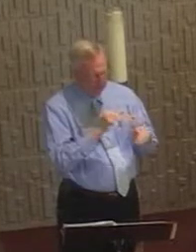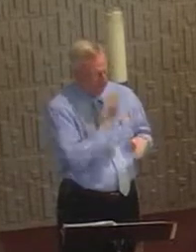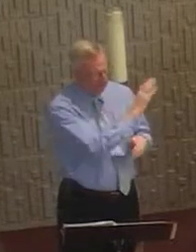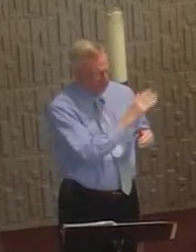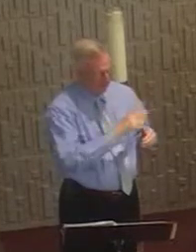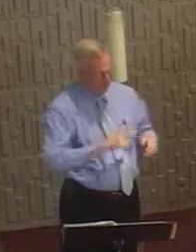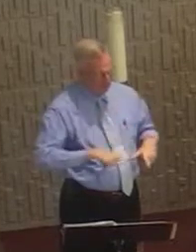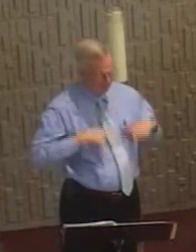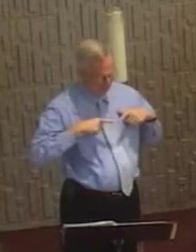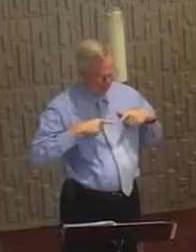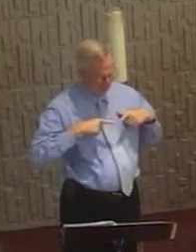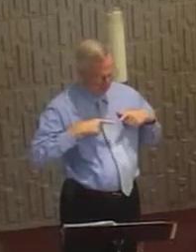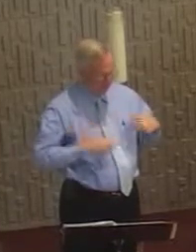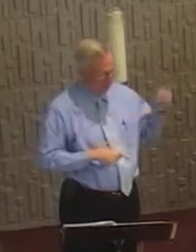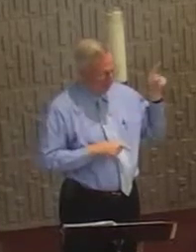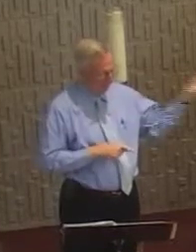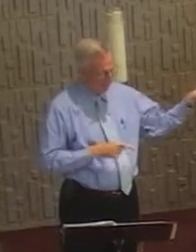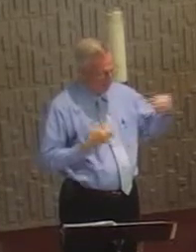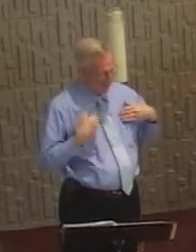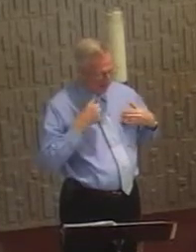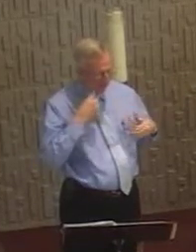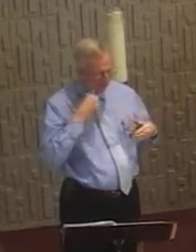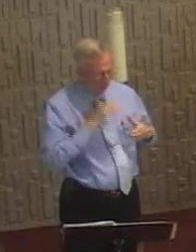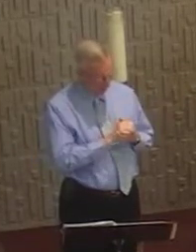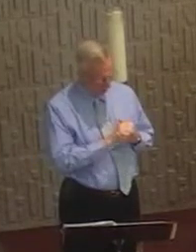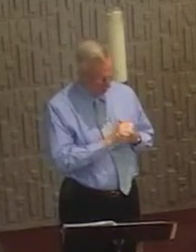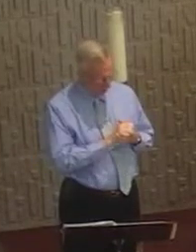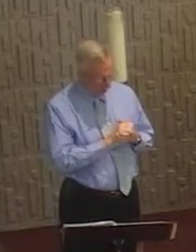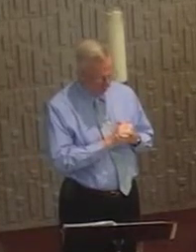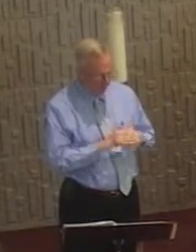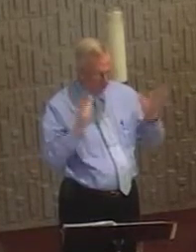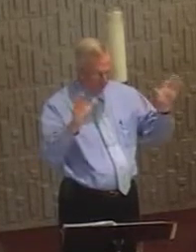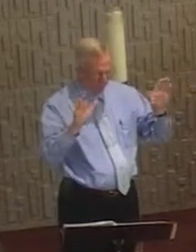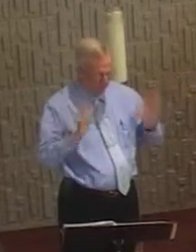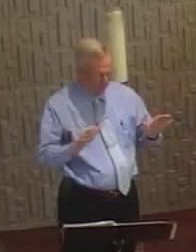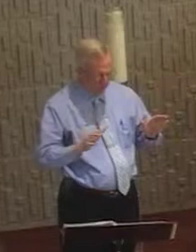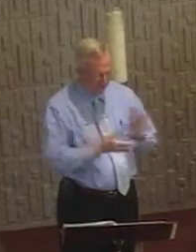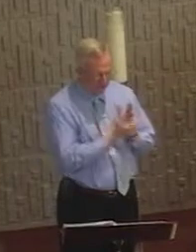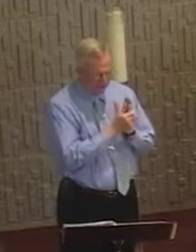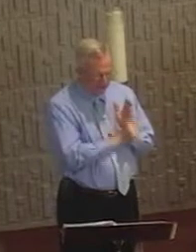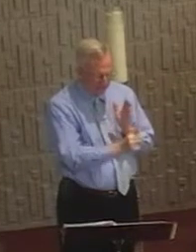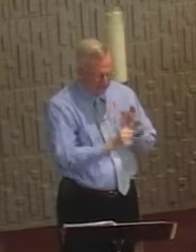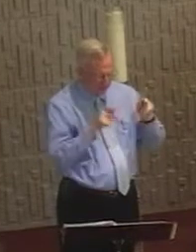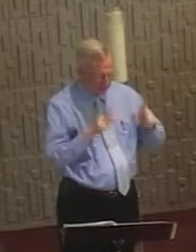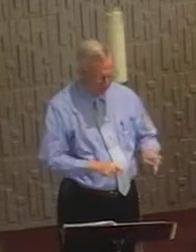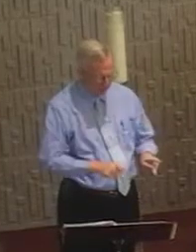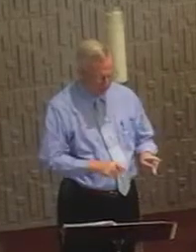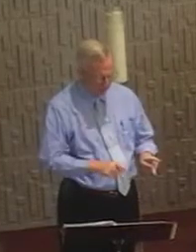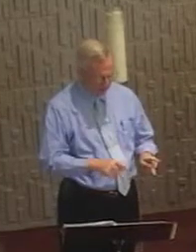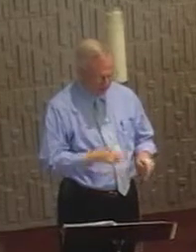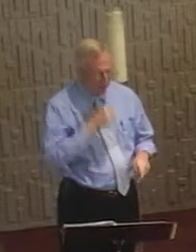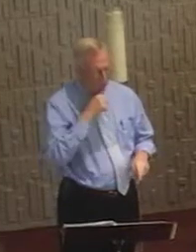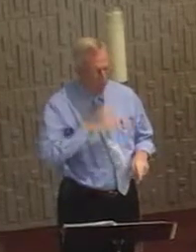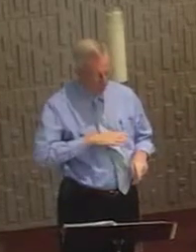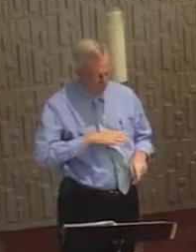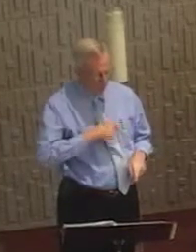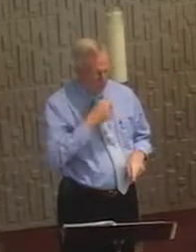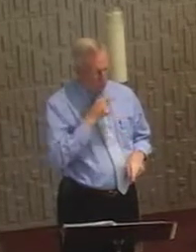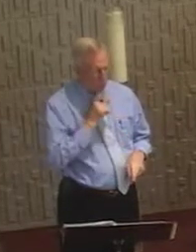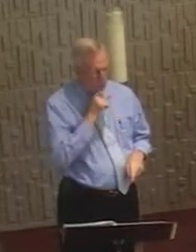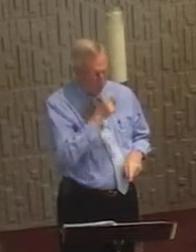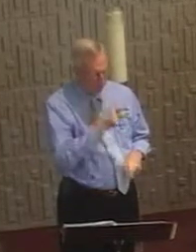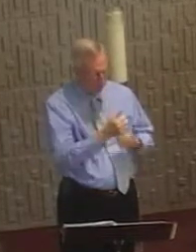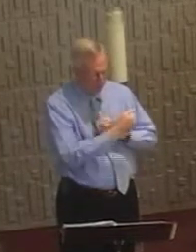I have a wife that is not just an amazing, beautiful, talented person, but she's a woman who really loves